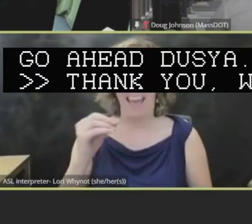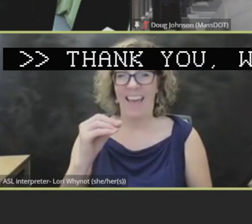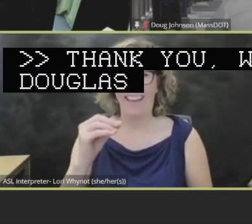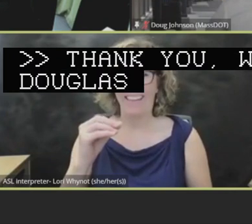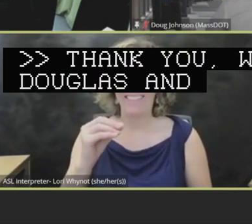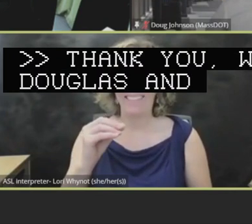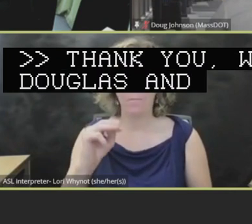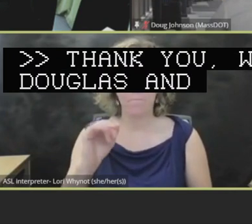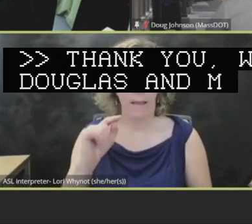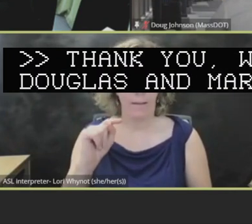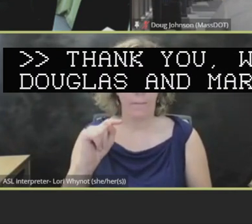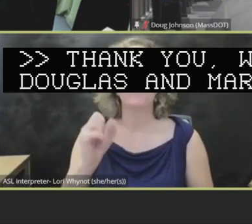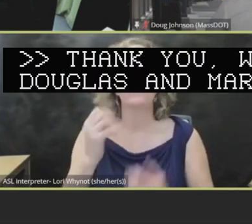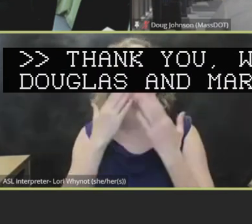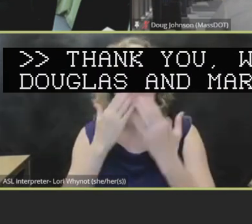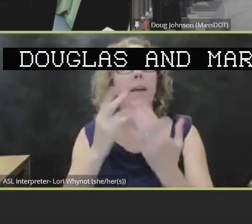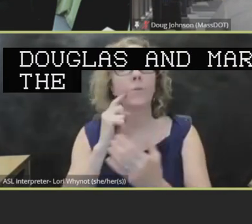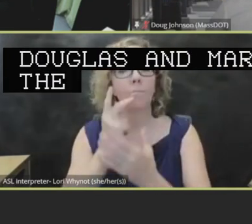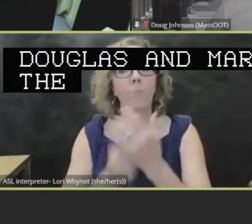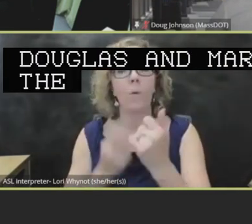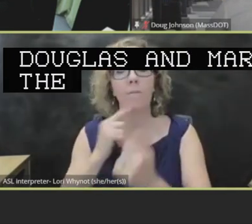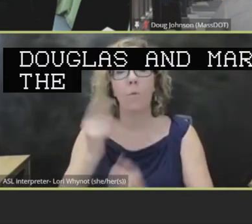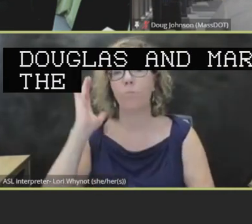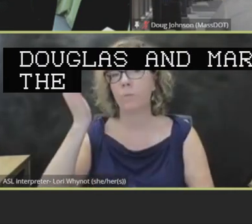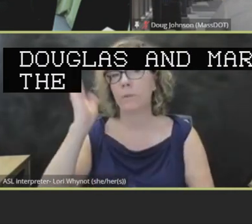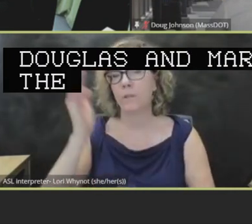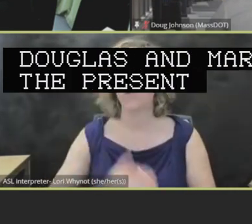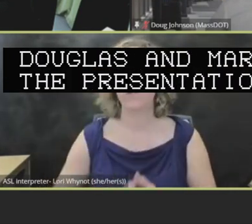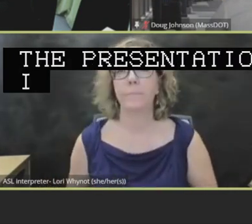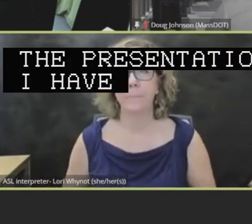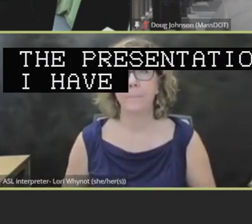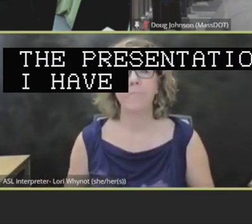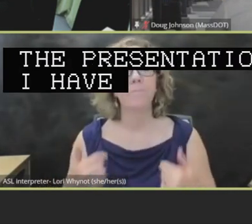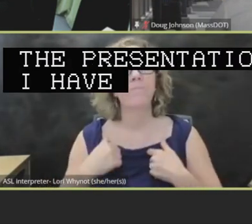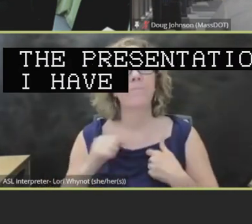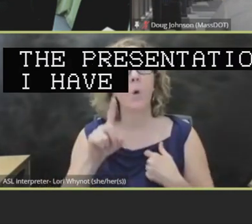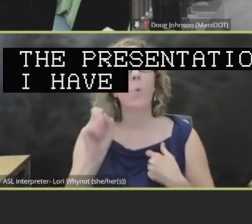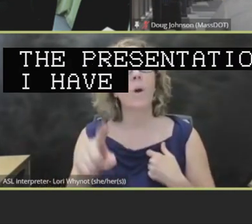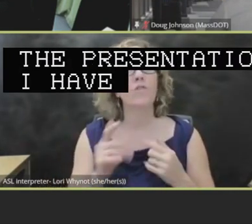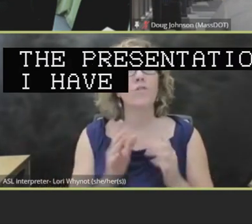presentation. I do have a question.